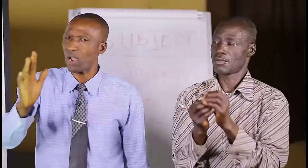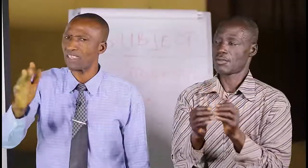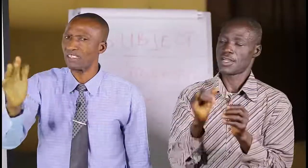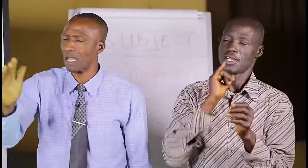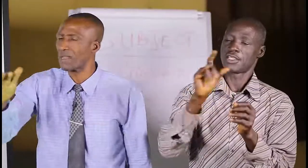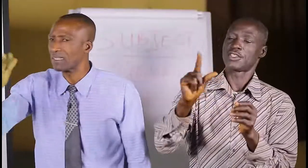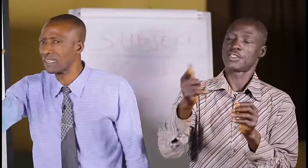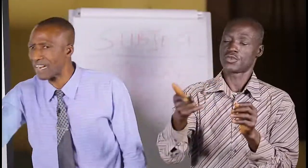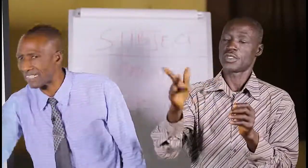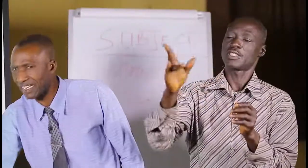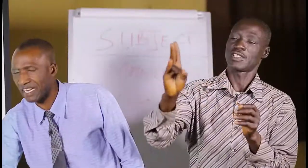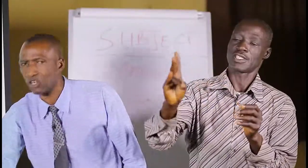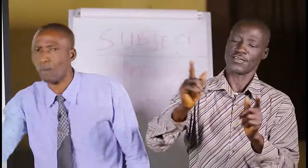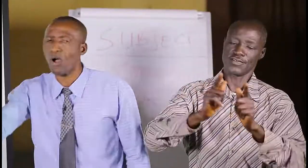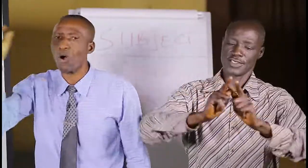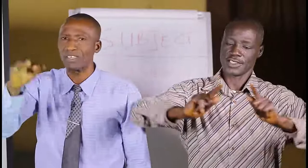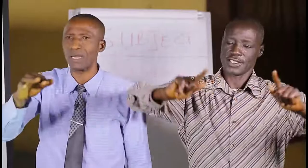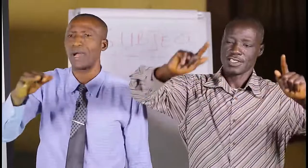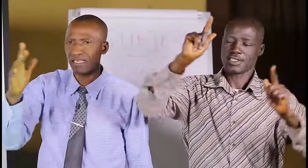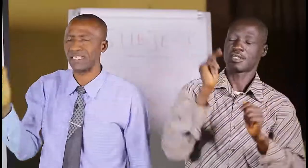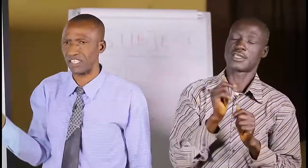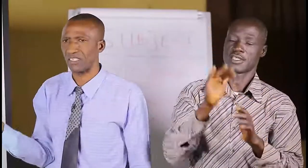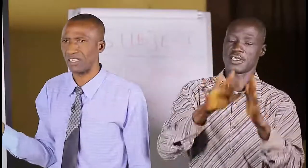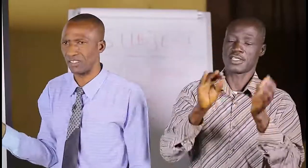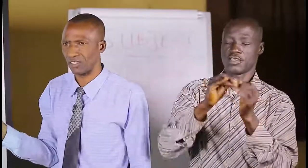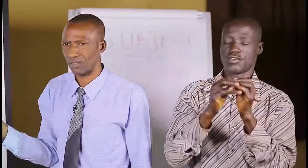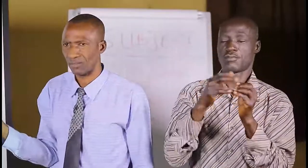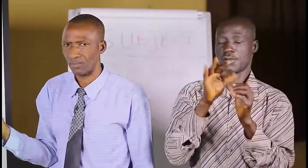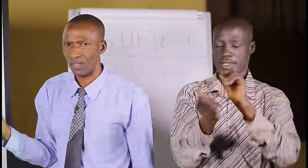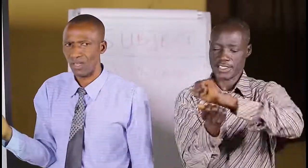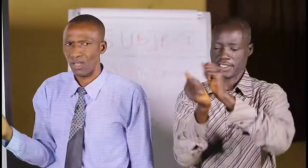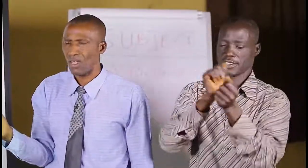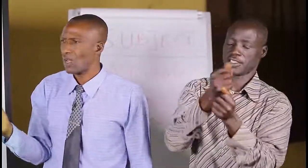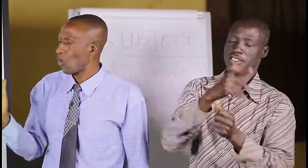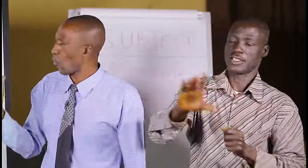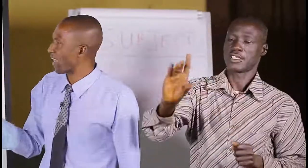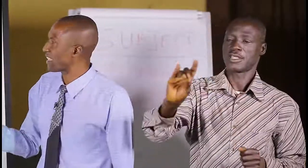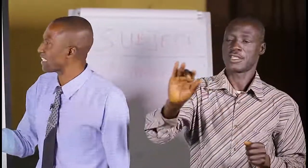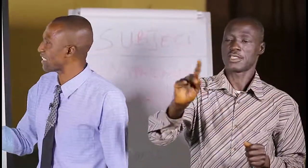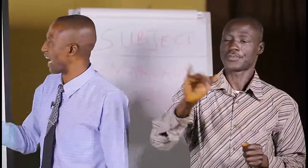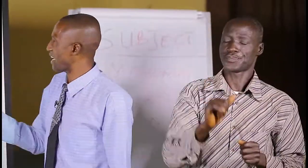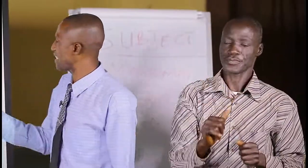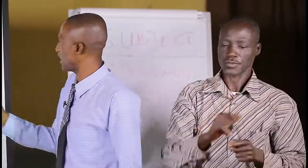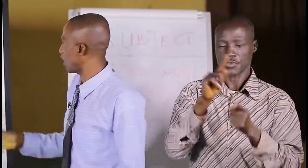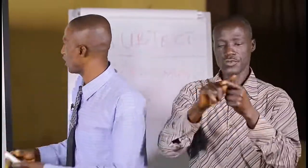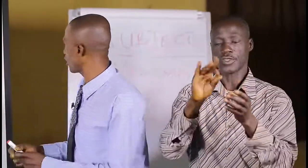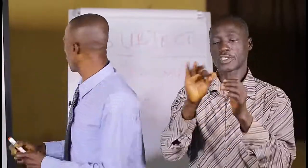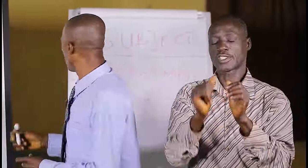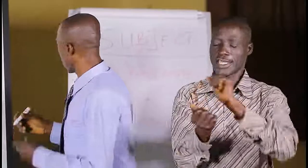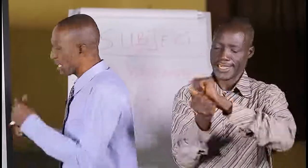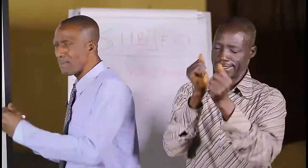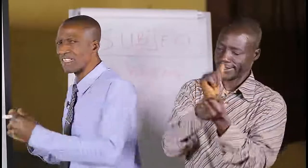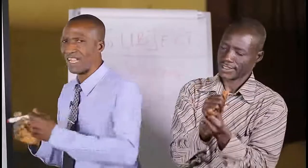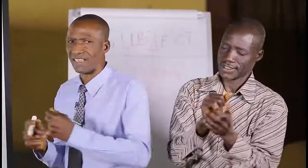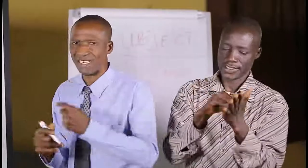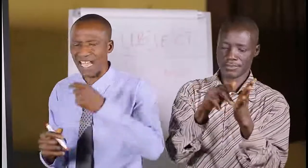is 27 greater than the number obtained by interchanging the digits. When the digits are interchanged,